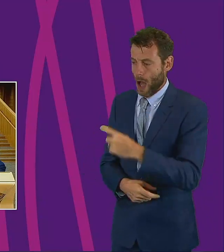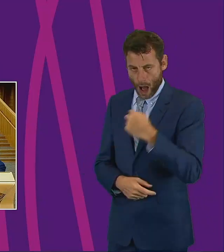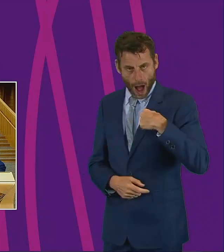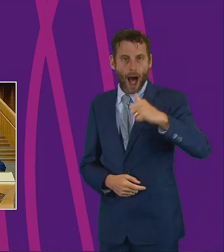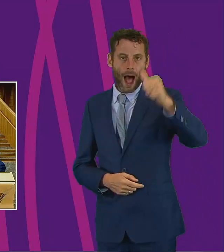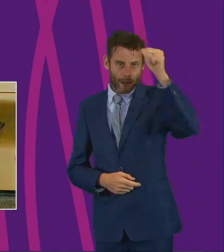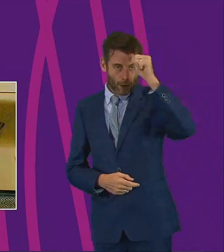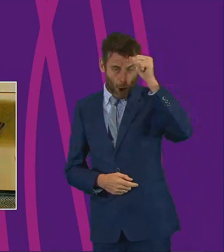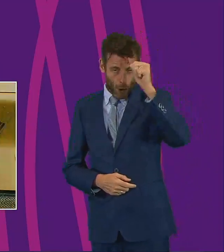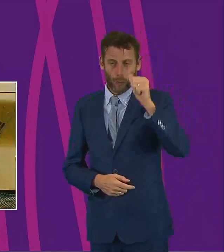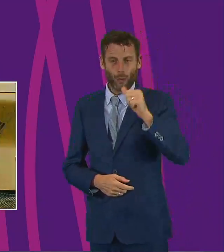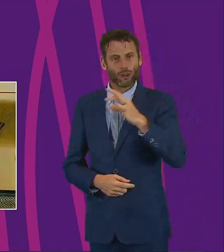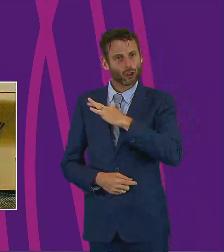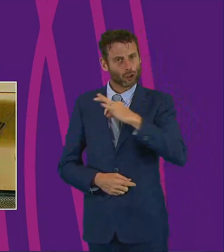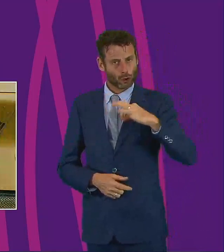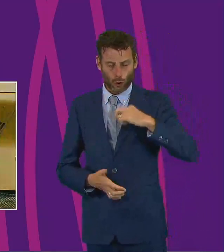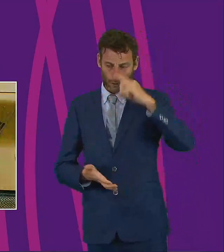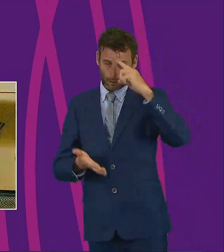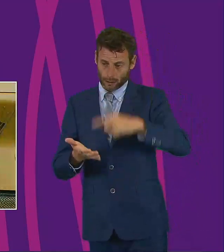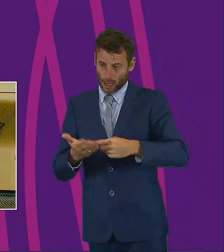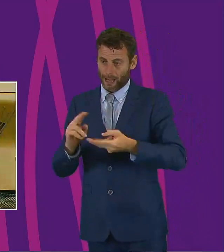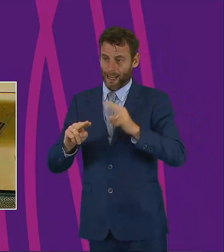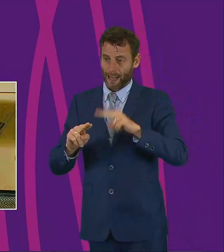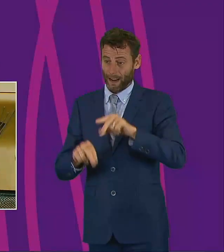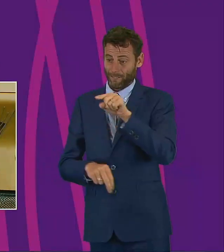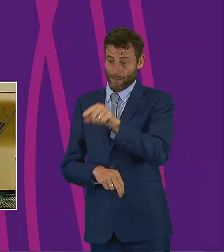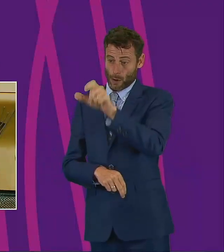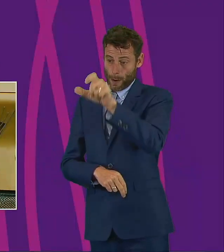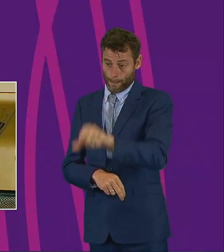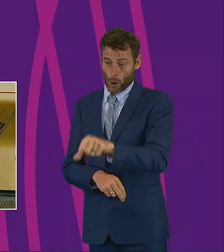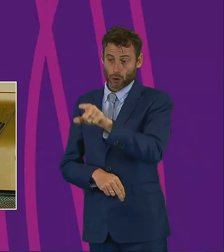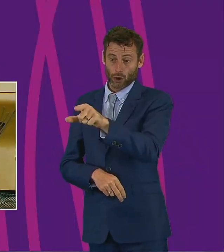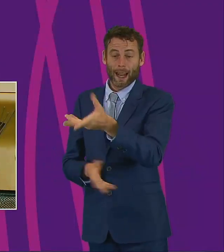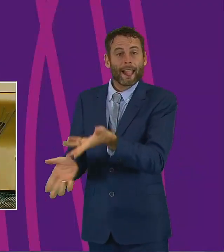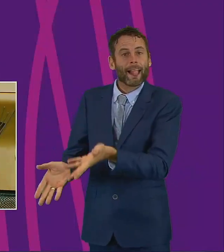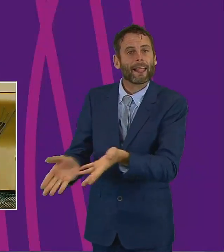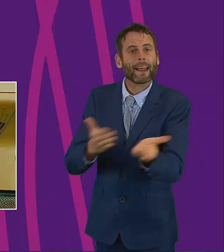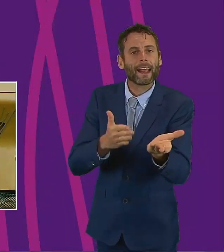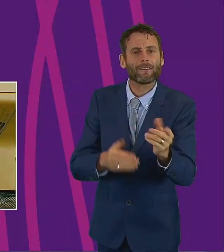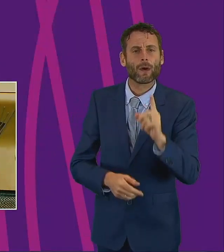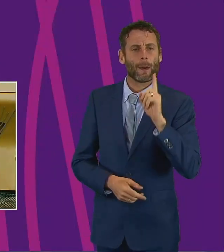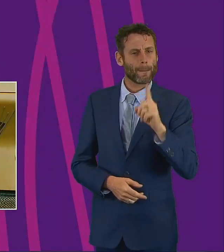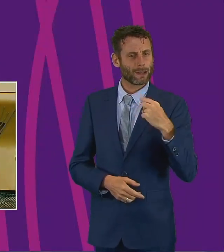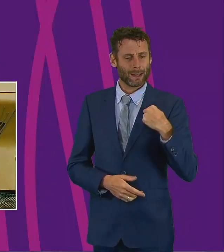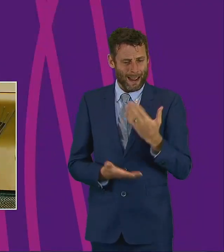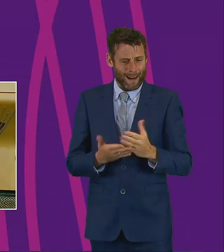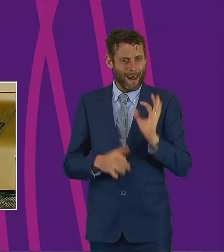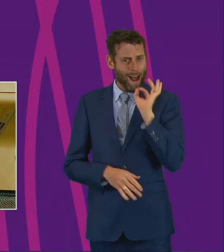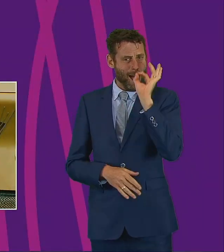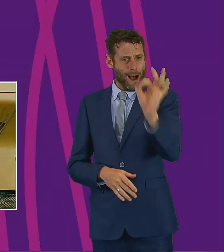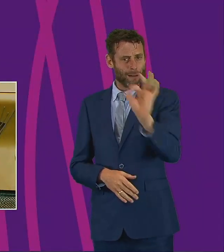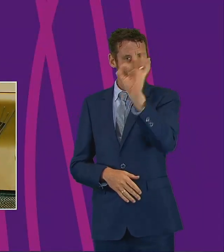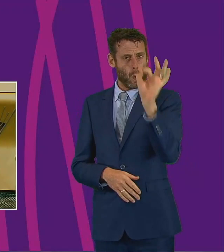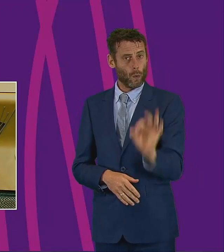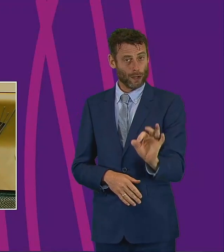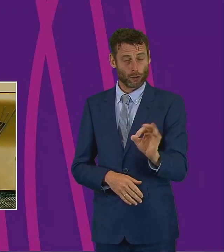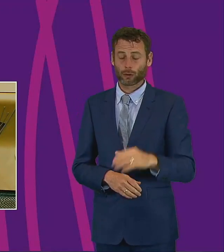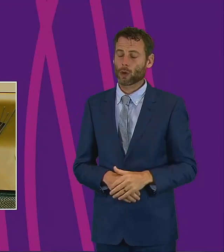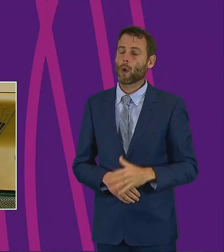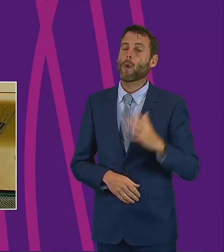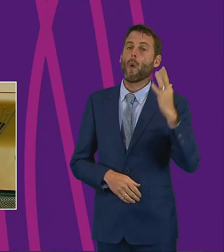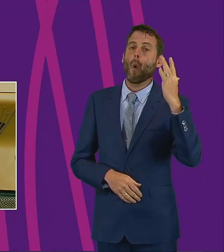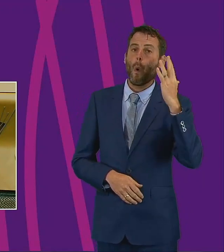are clinical decisions. What I don't understand is why the First Minister won't answer when she was first informed that it